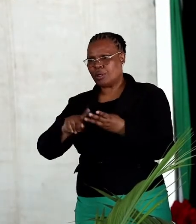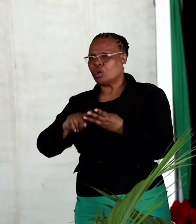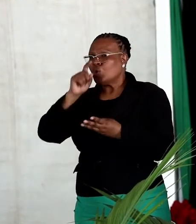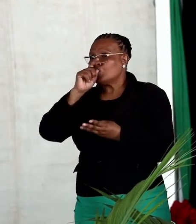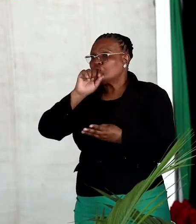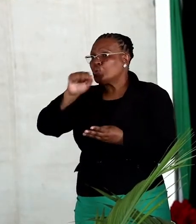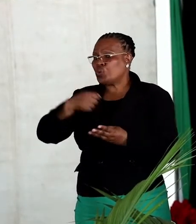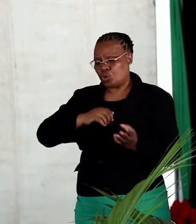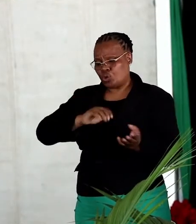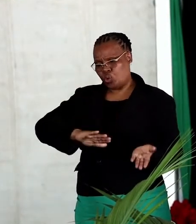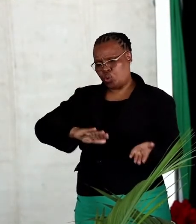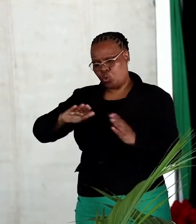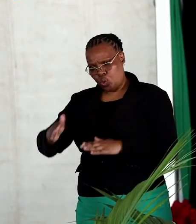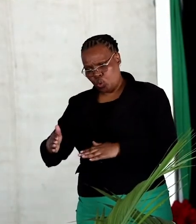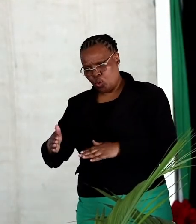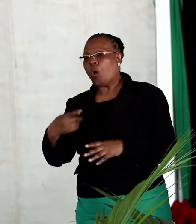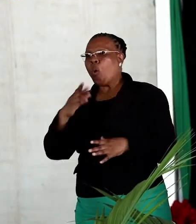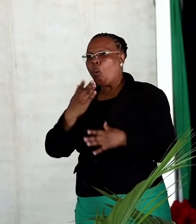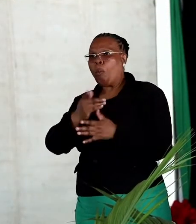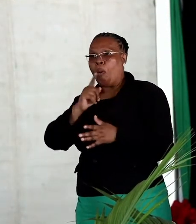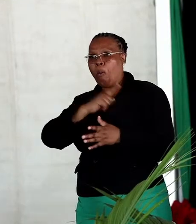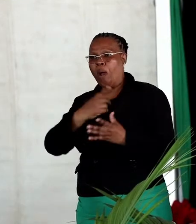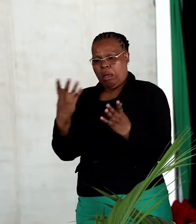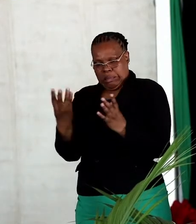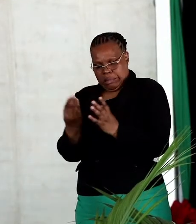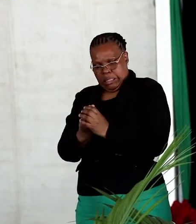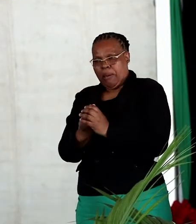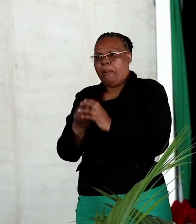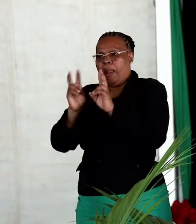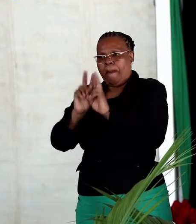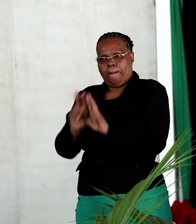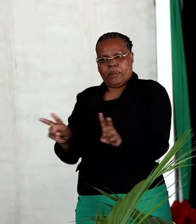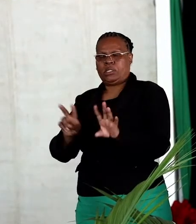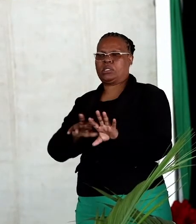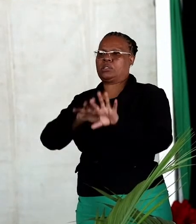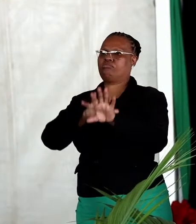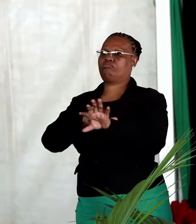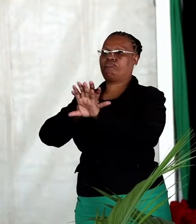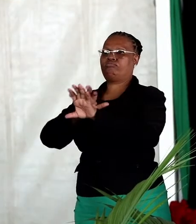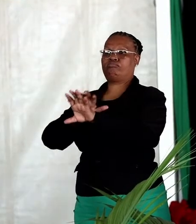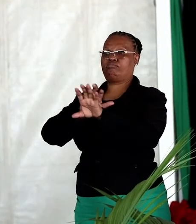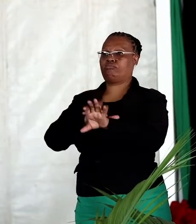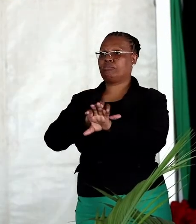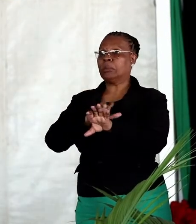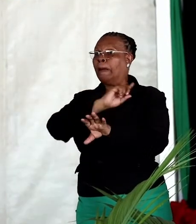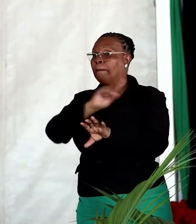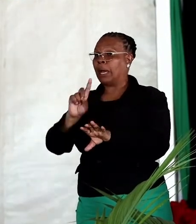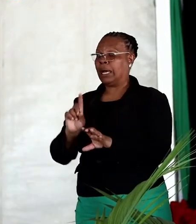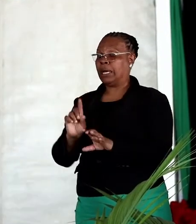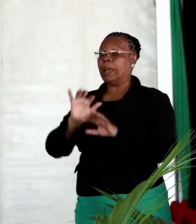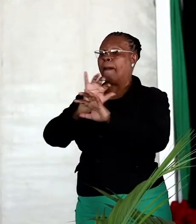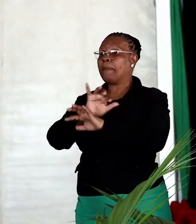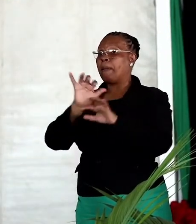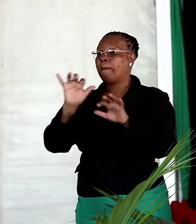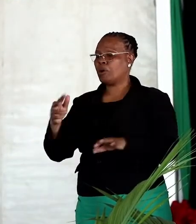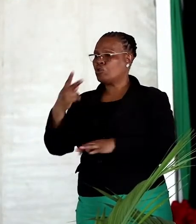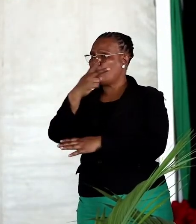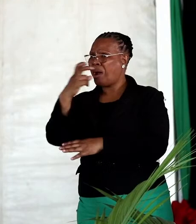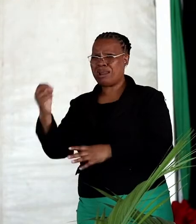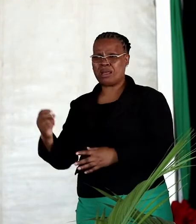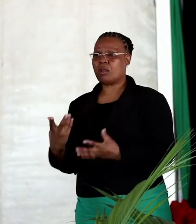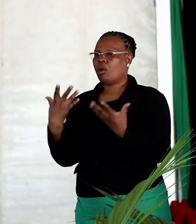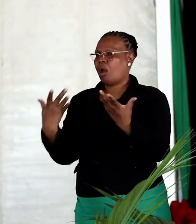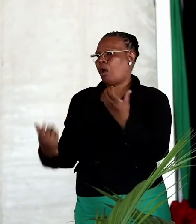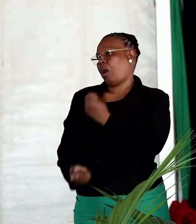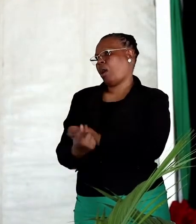ndlela. Bangxwelerheka abantu aba more than 200. Kodwa the main purpose